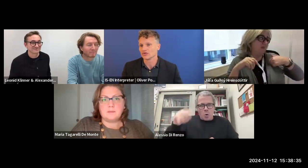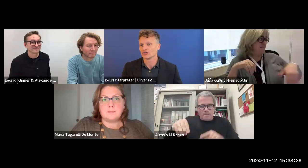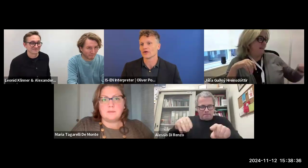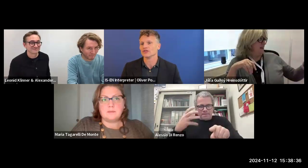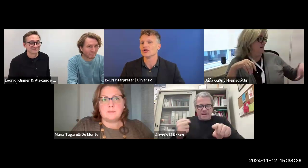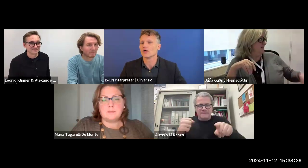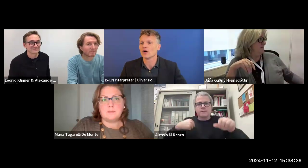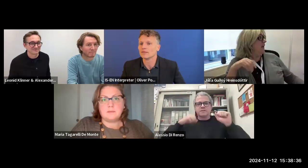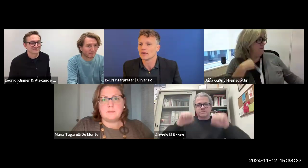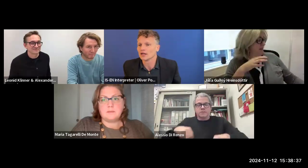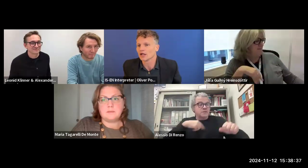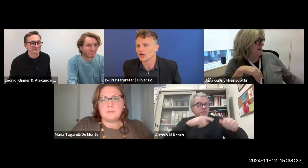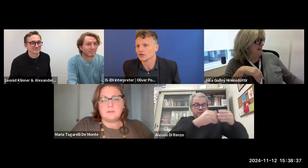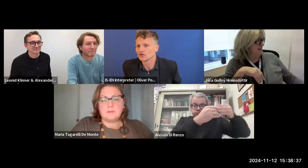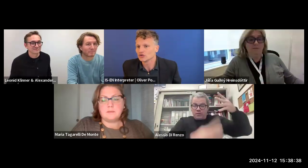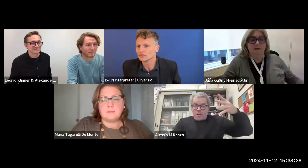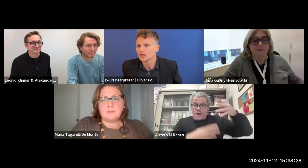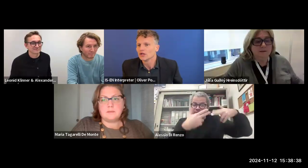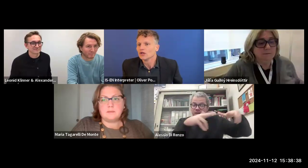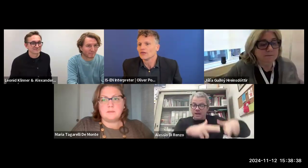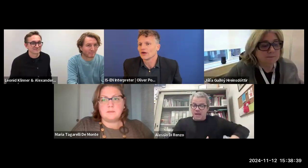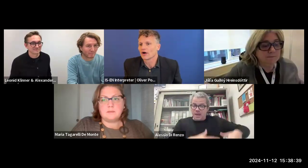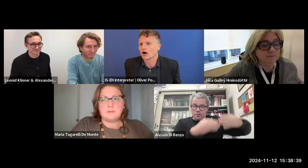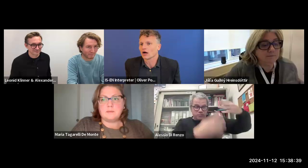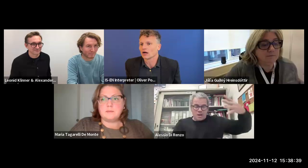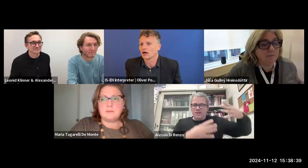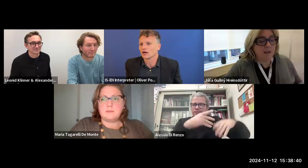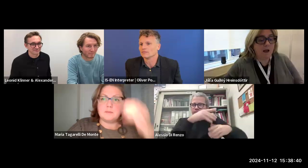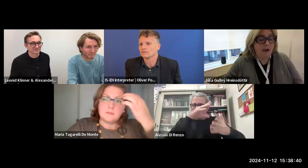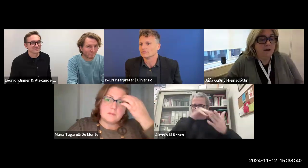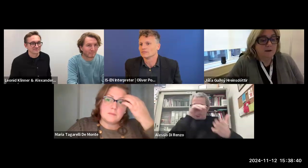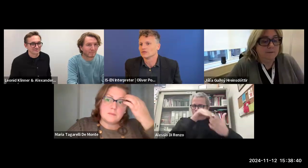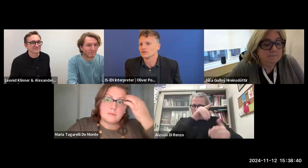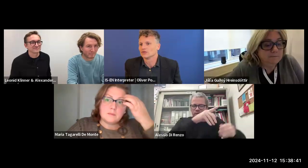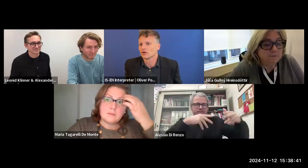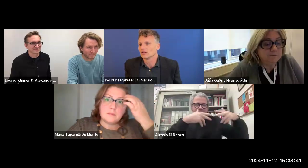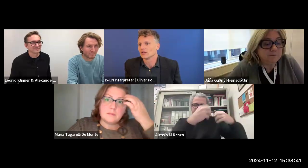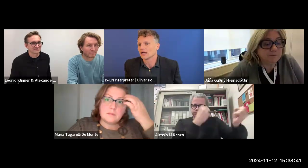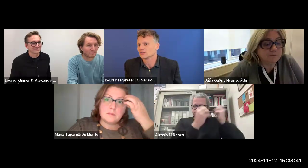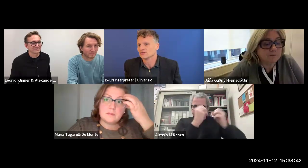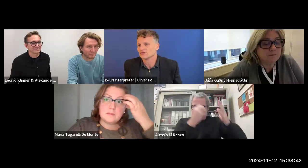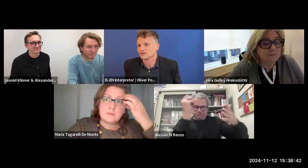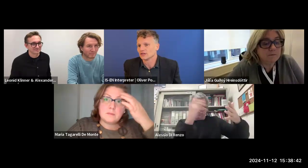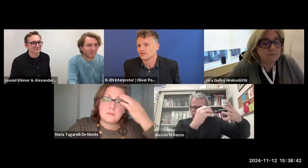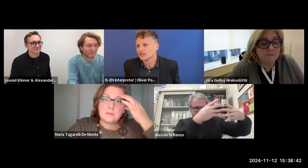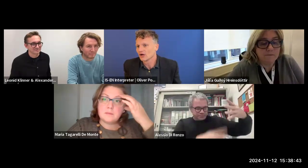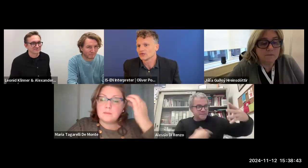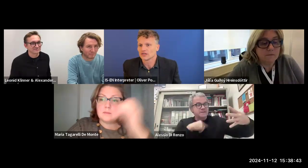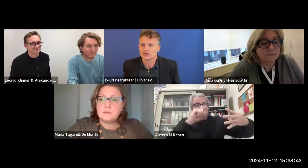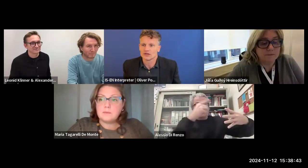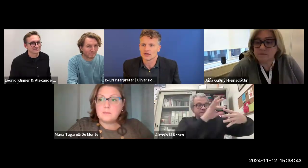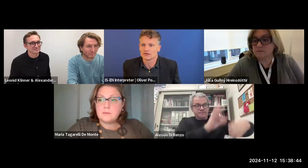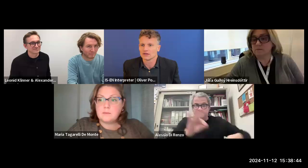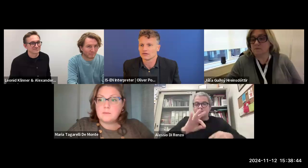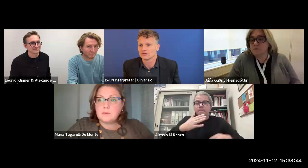time to share it. On Zoom, there are lots of